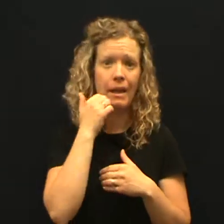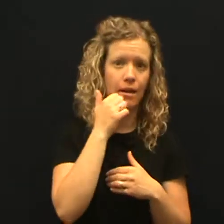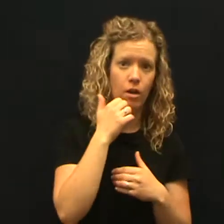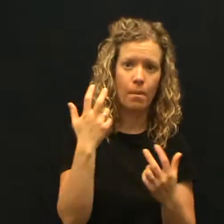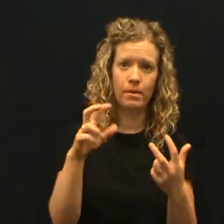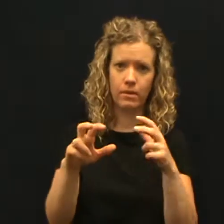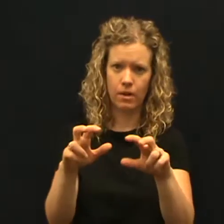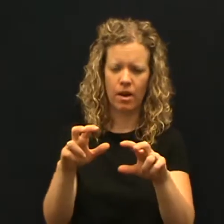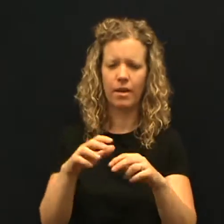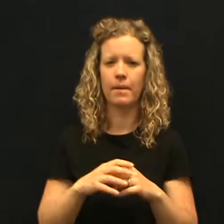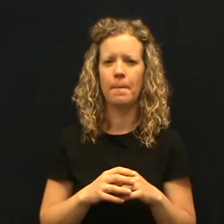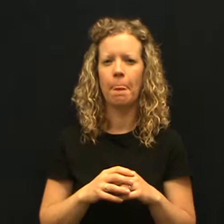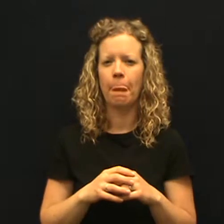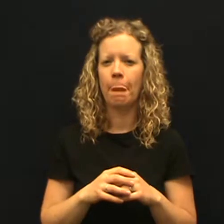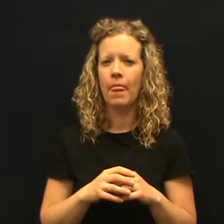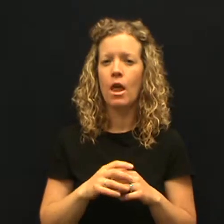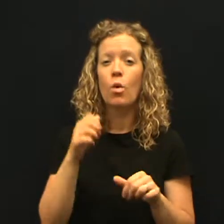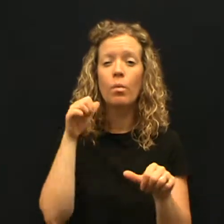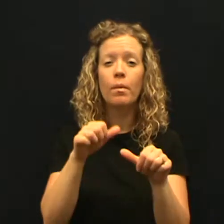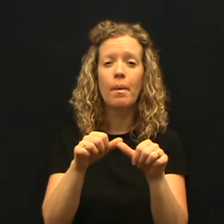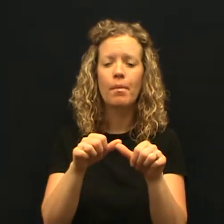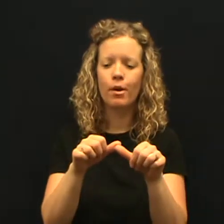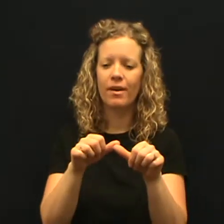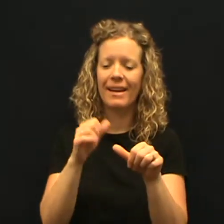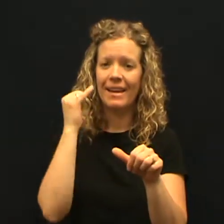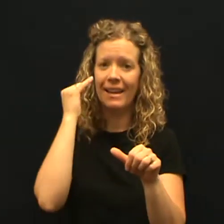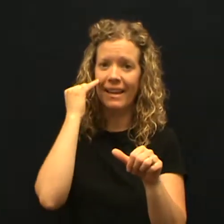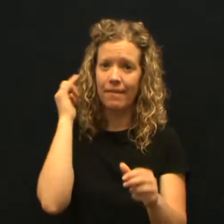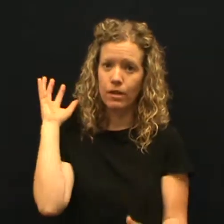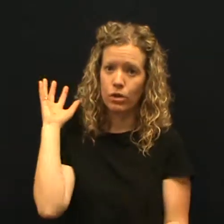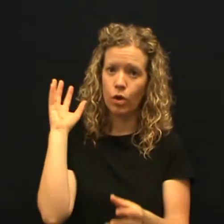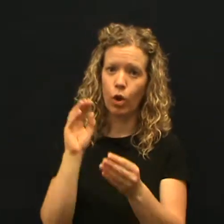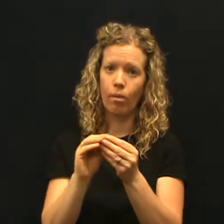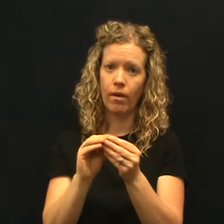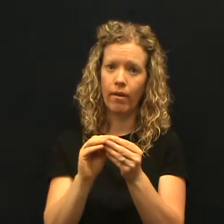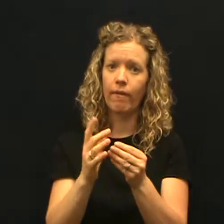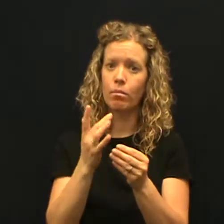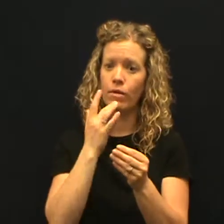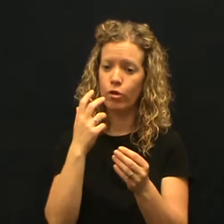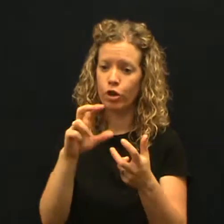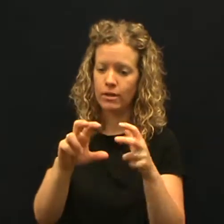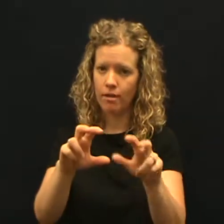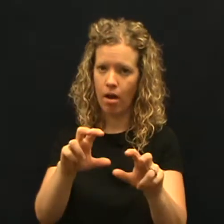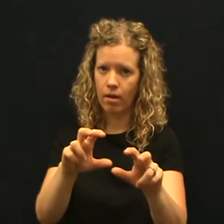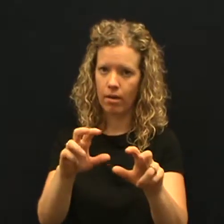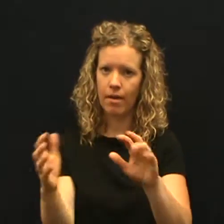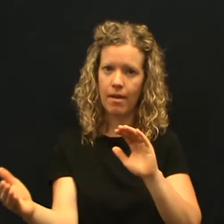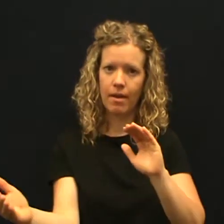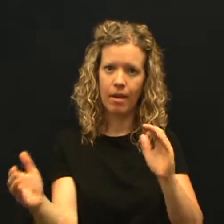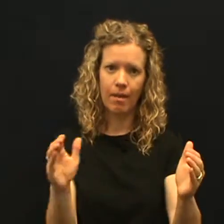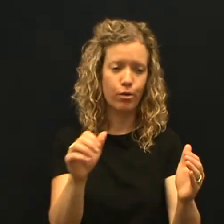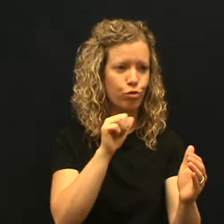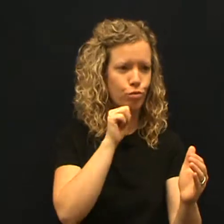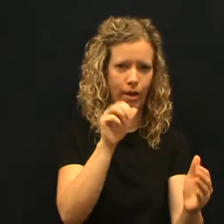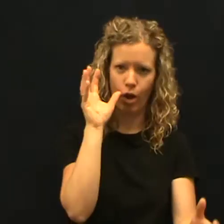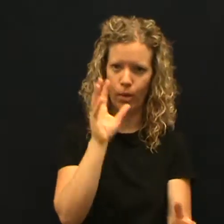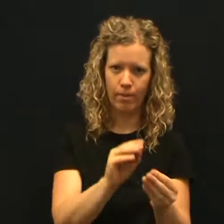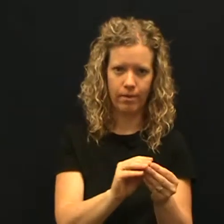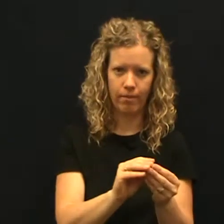whether it's cumulative preferred stock or not. Okay, and in this